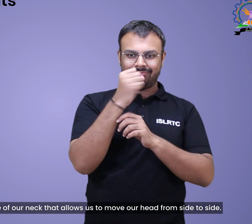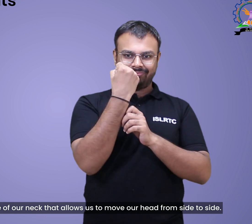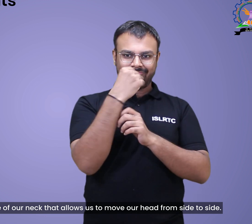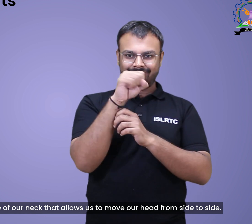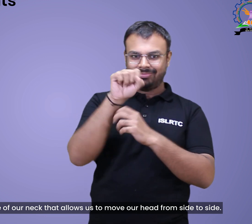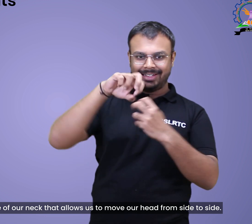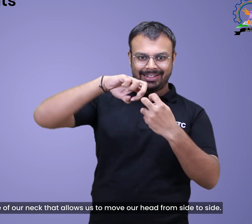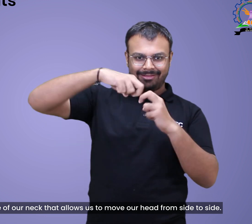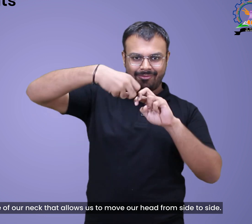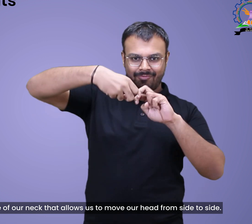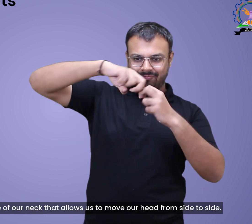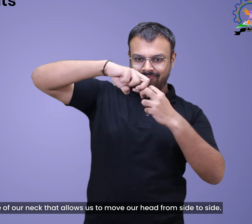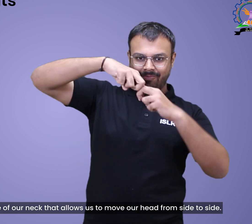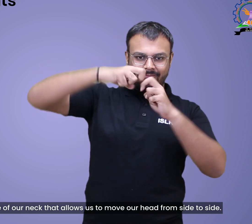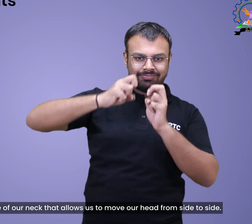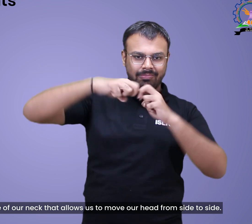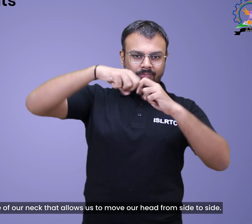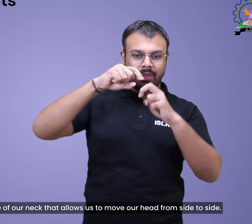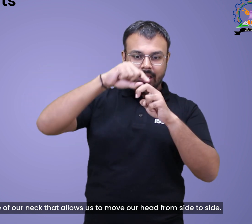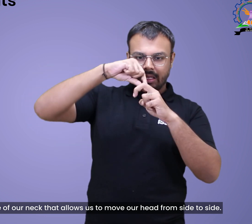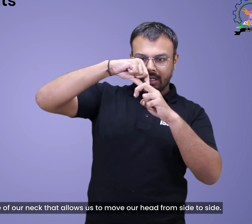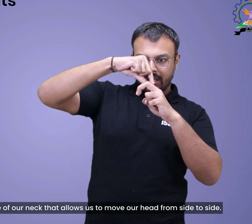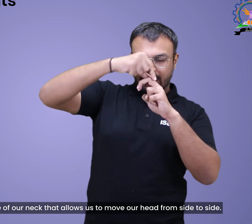move our head from side to side.